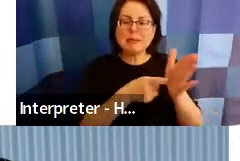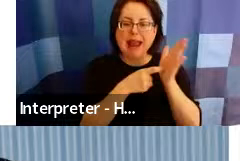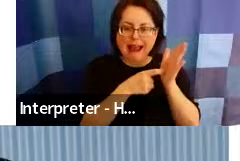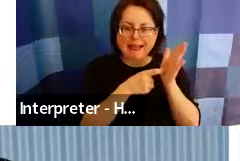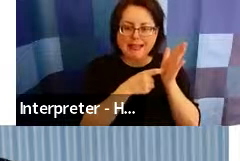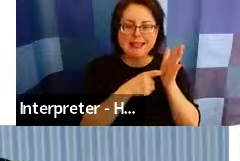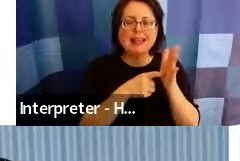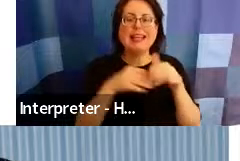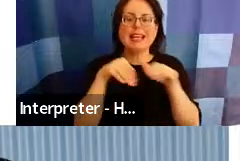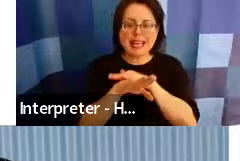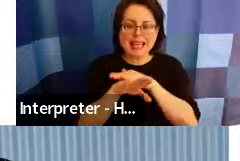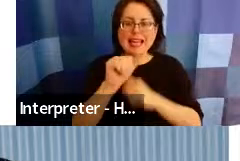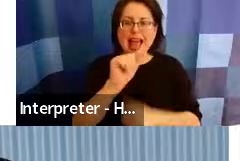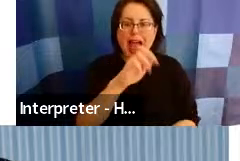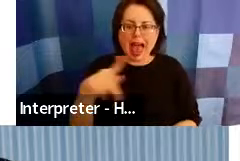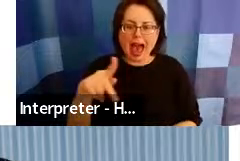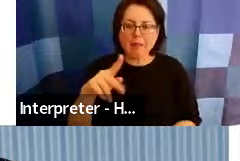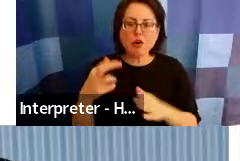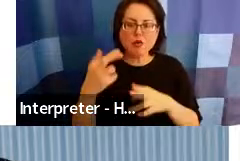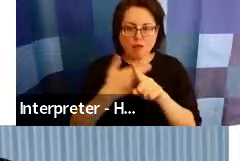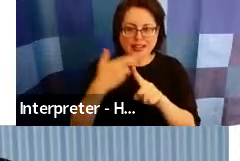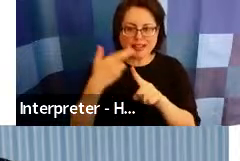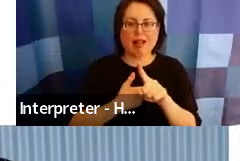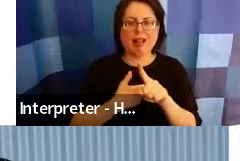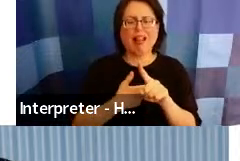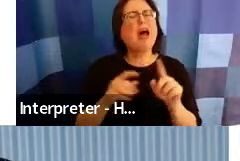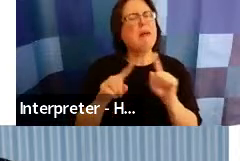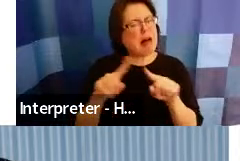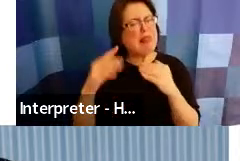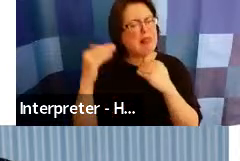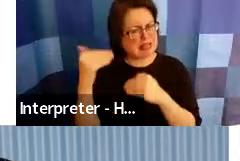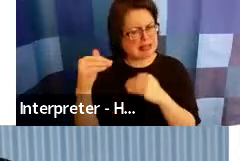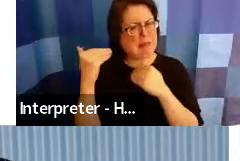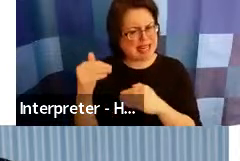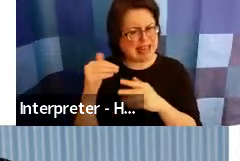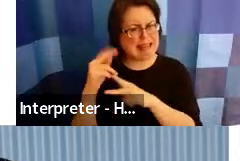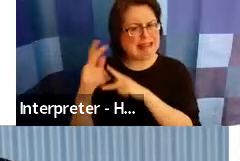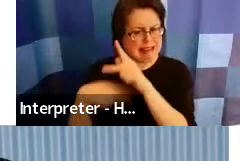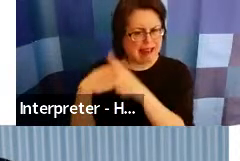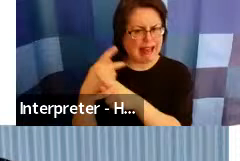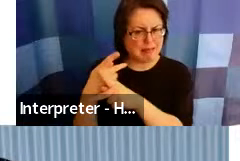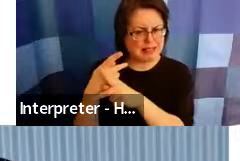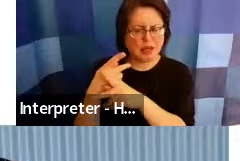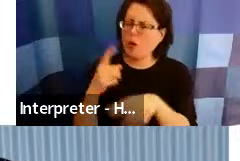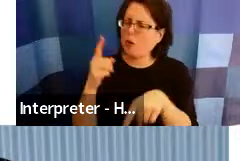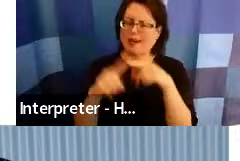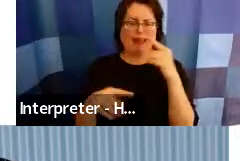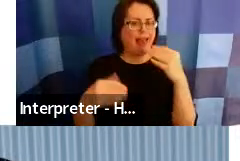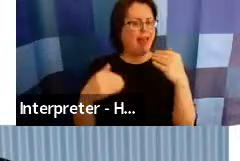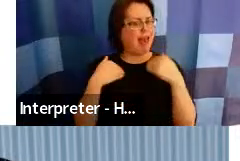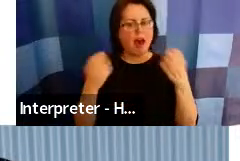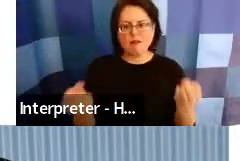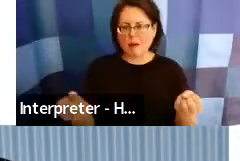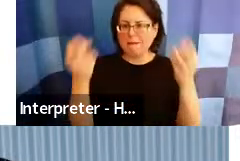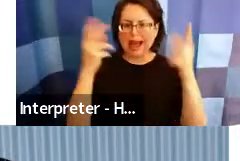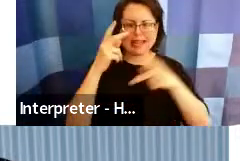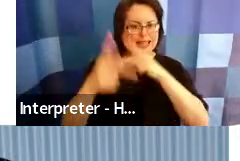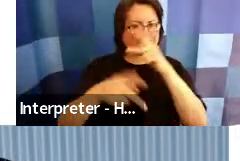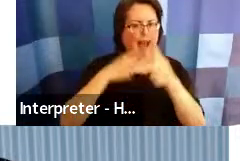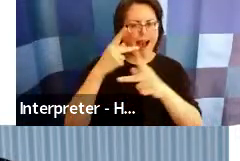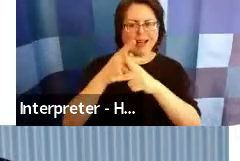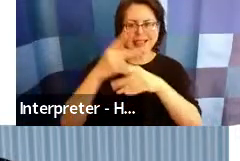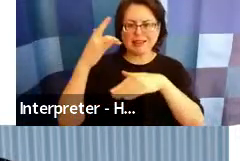The cons are limited vehicle types. We can't have a wide proliferation of vehicles available this